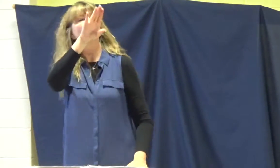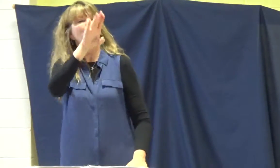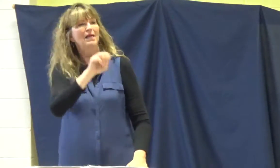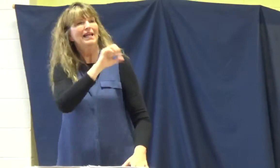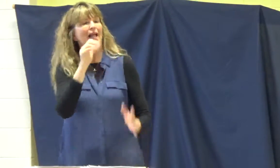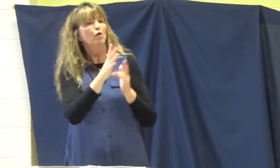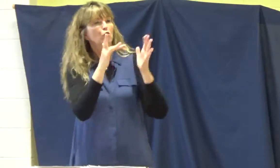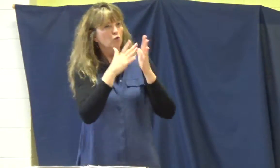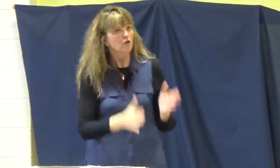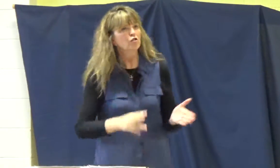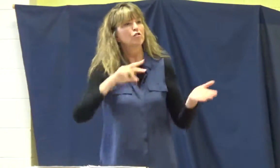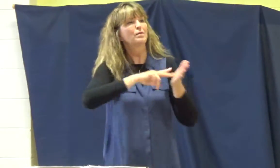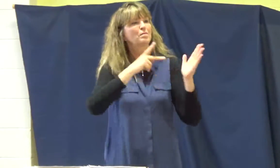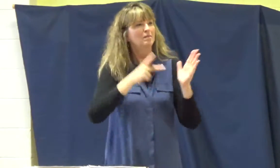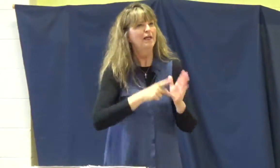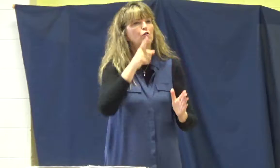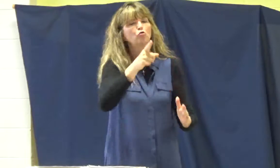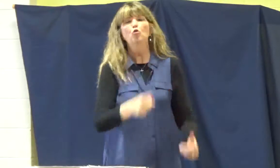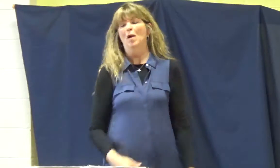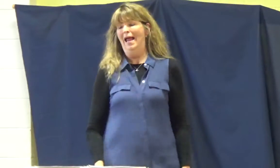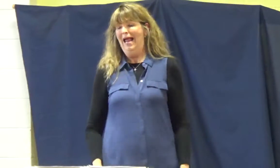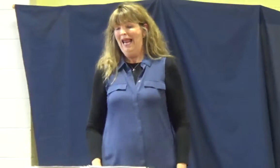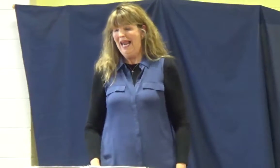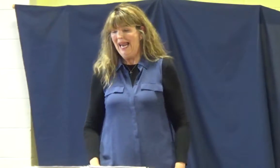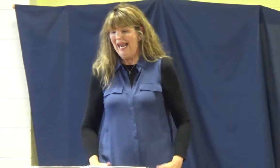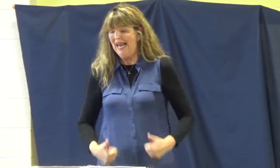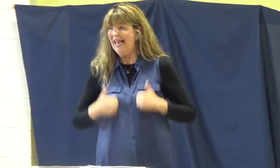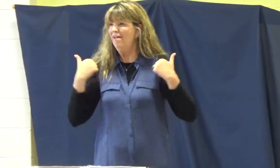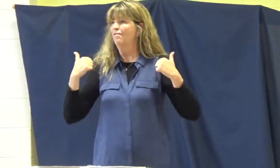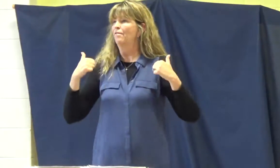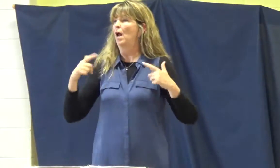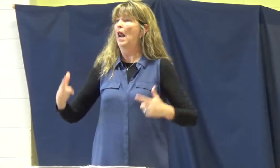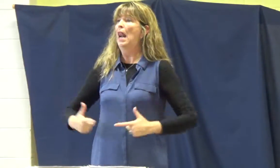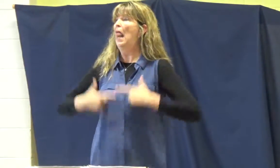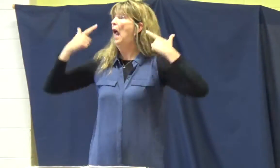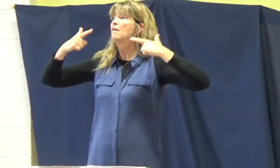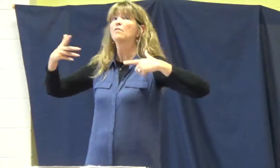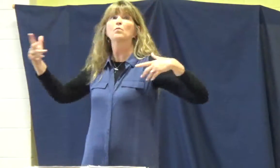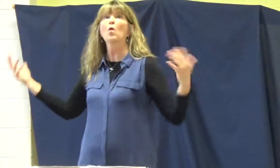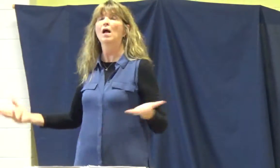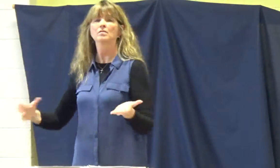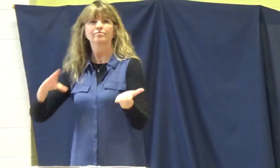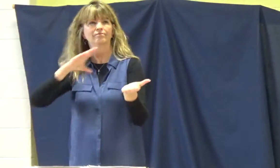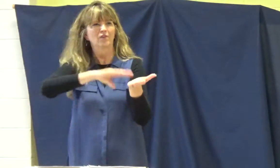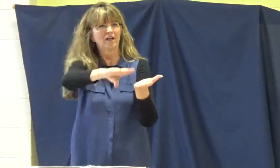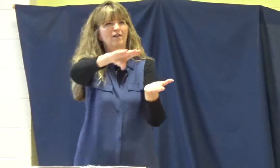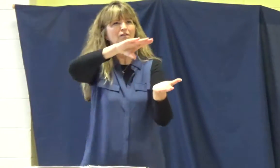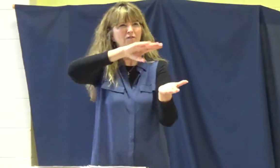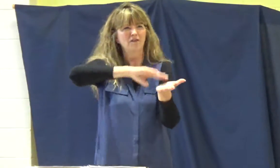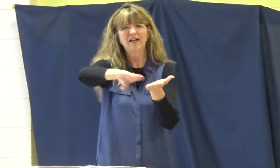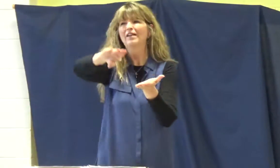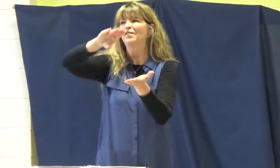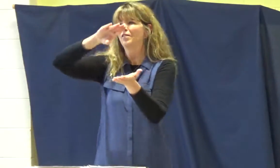says. To be a Christian also means to forgive.